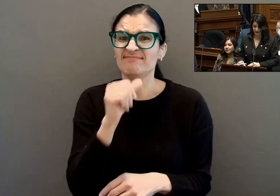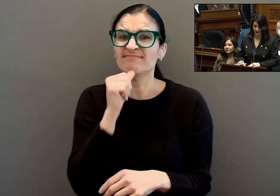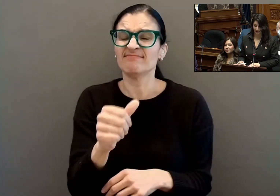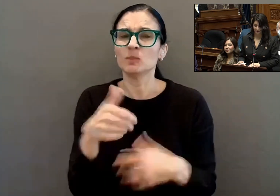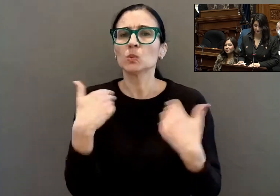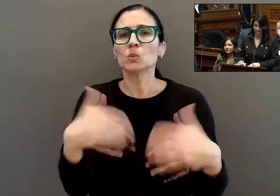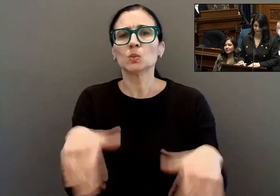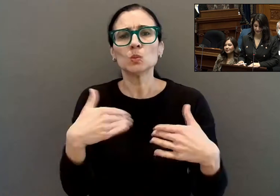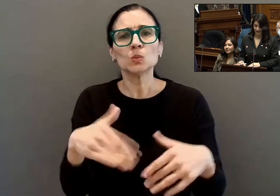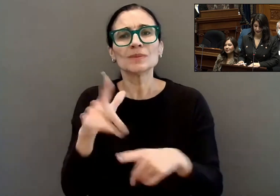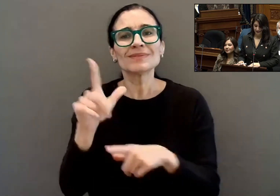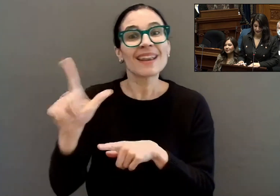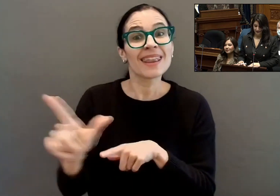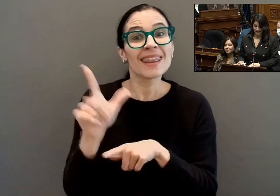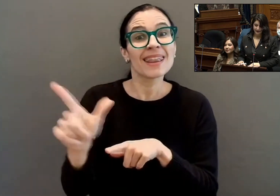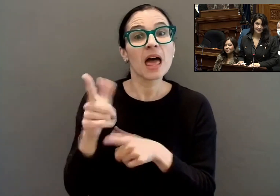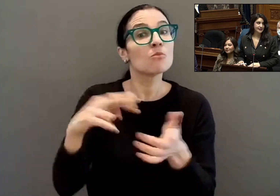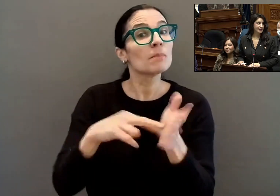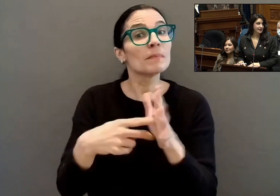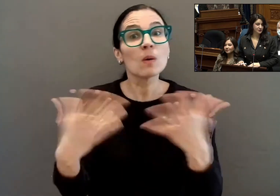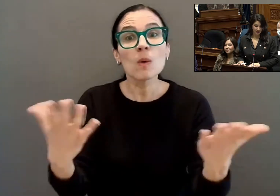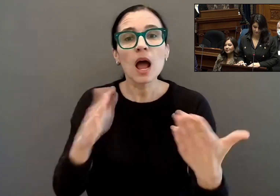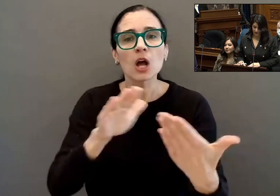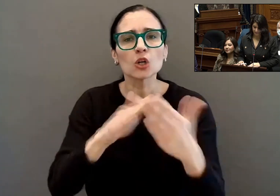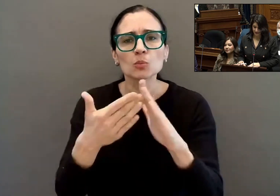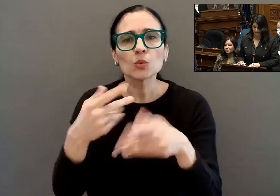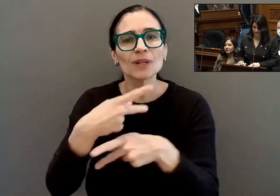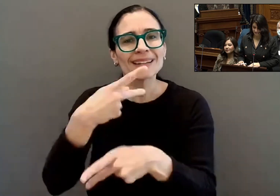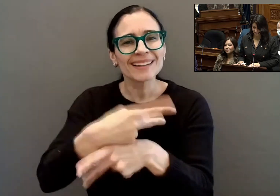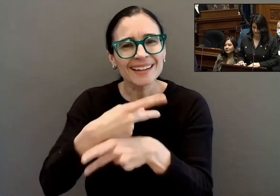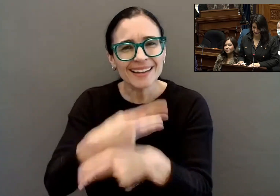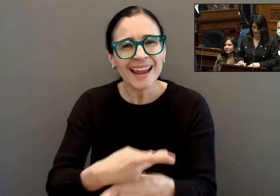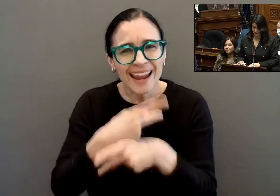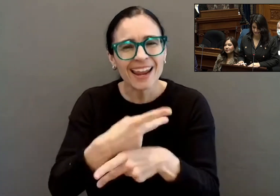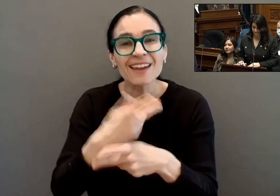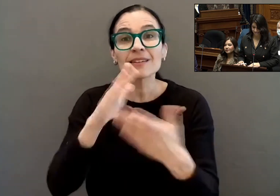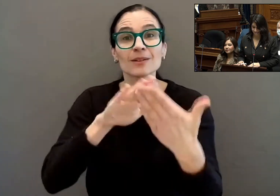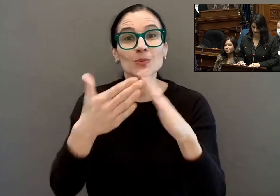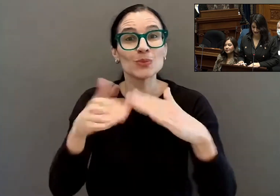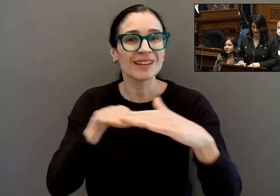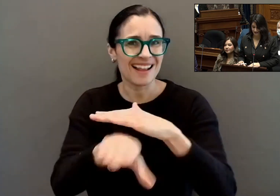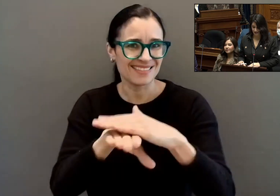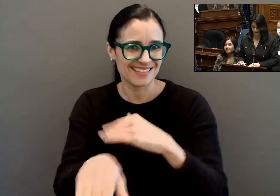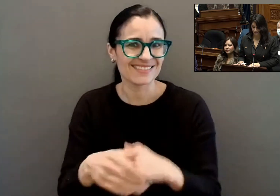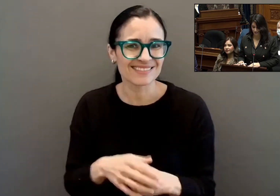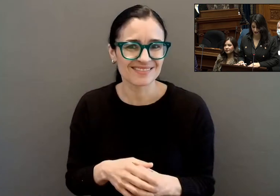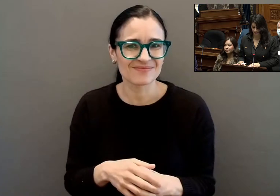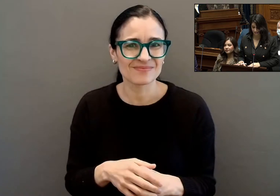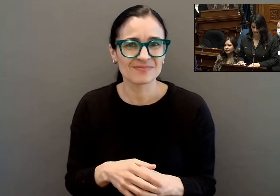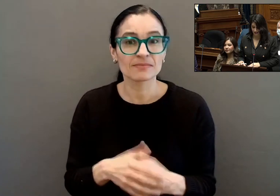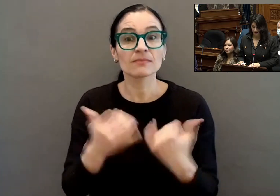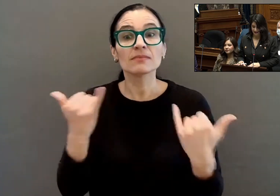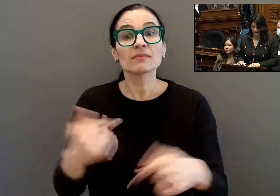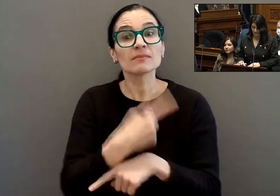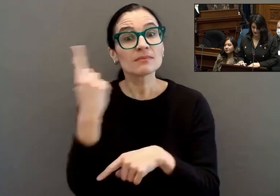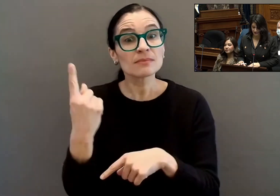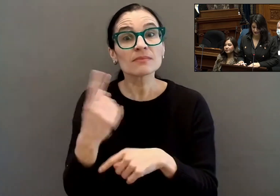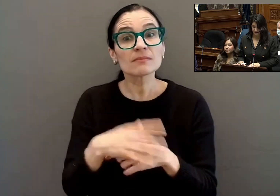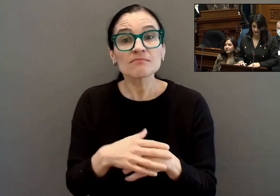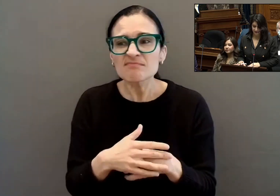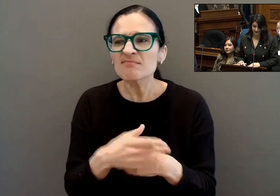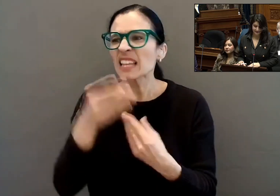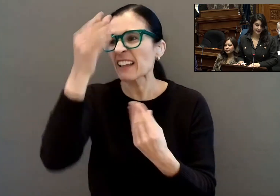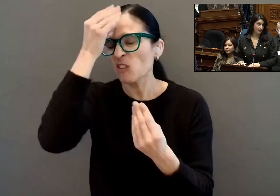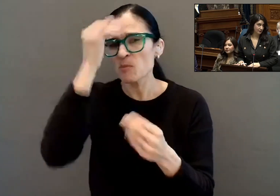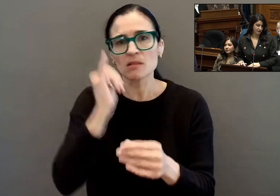community care. In this age of rampant misinformation and digital overwhelm,